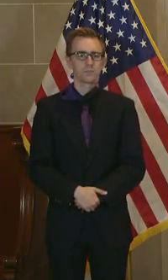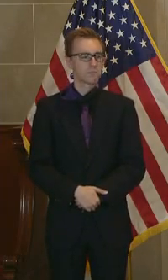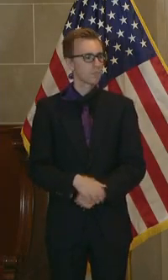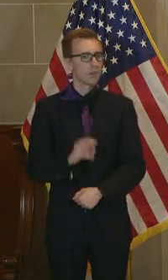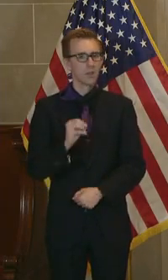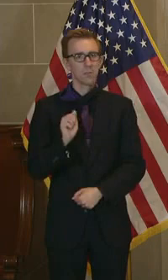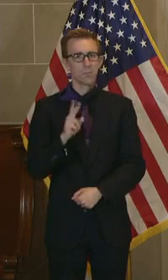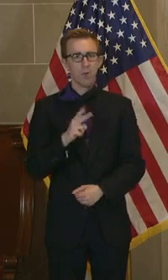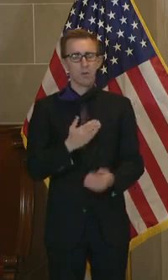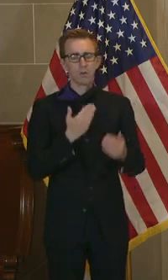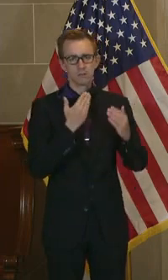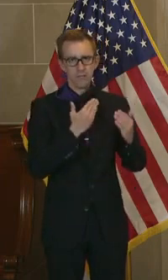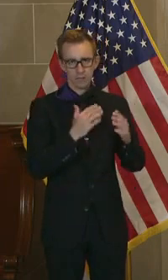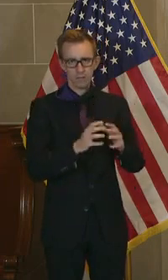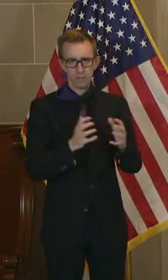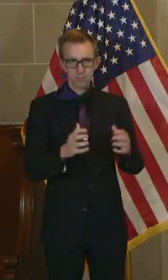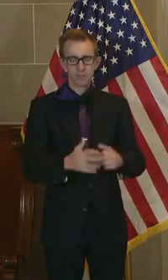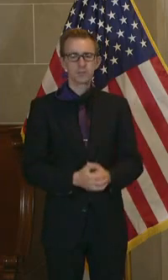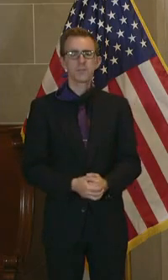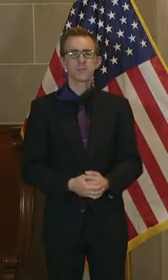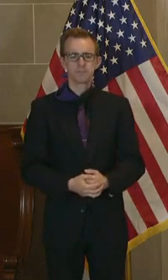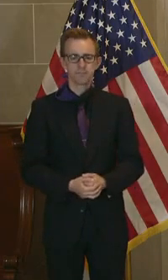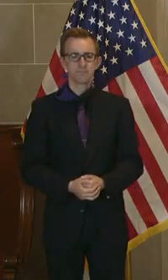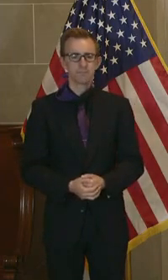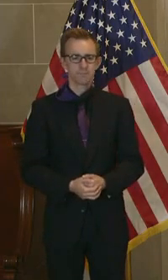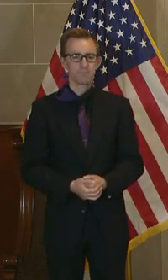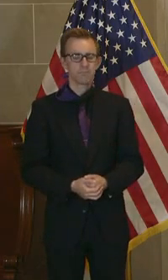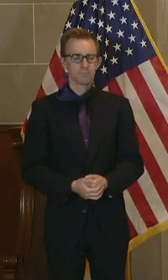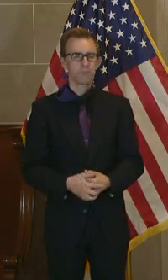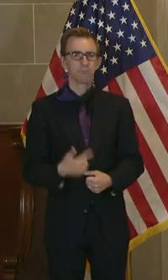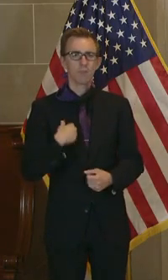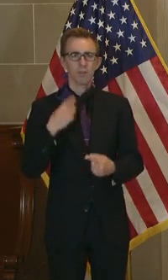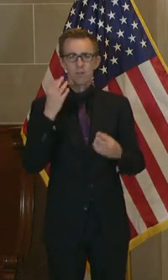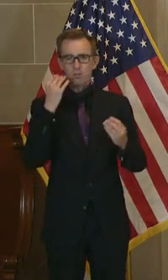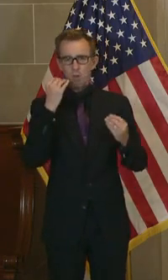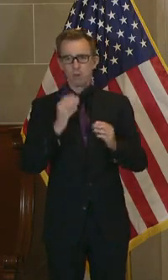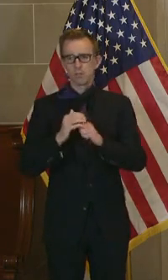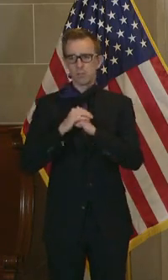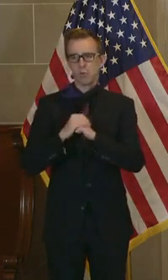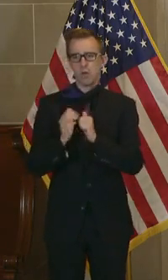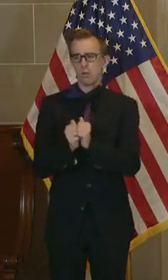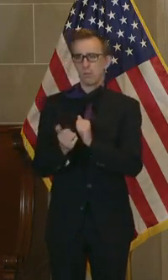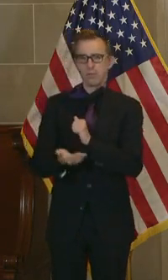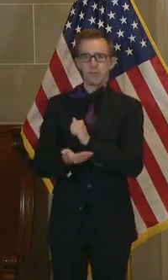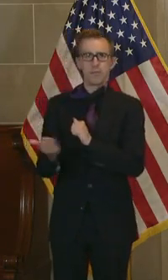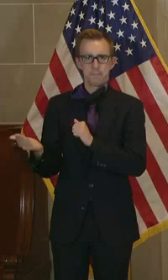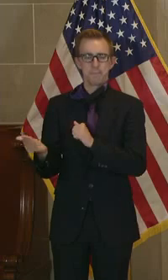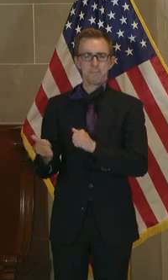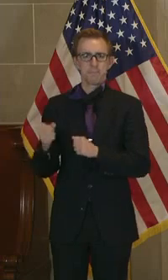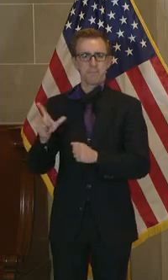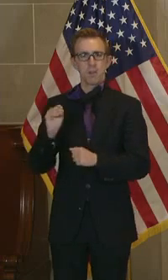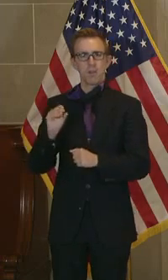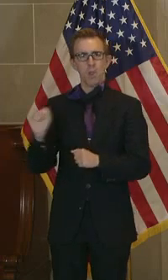Mark, thank you very much, and our thoughts and prayers will be with the family of those for the loss of the department.